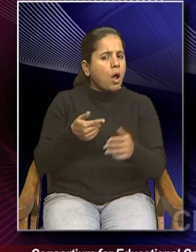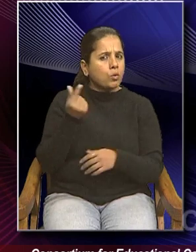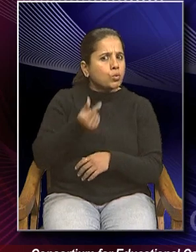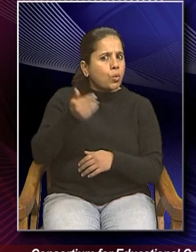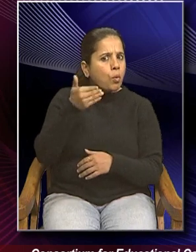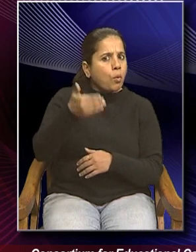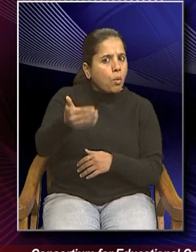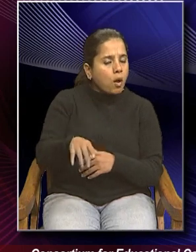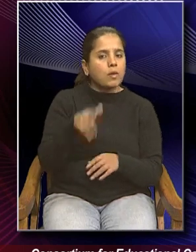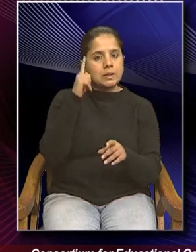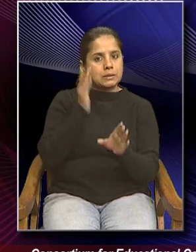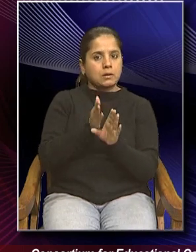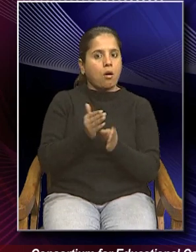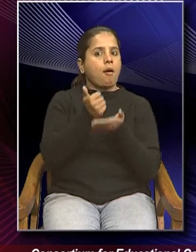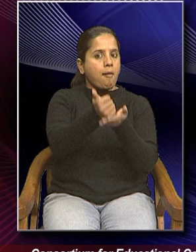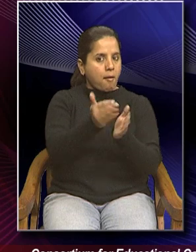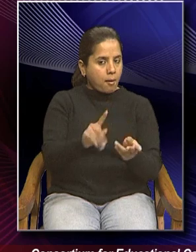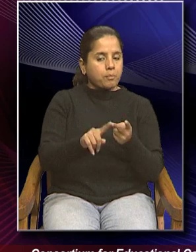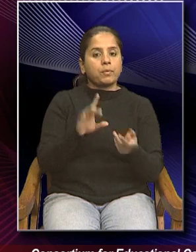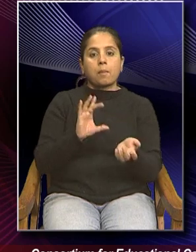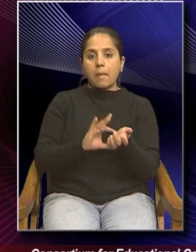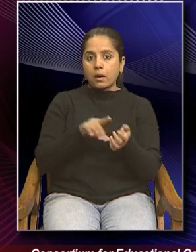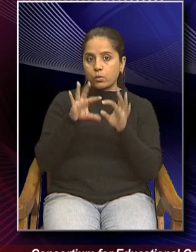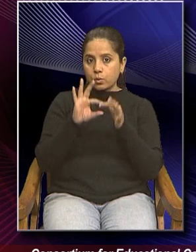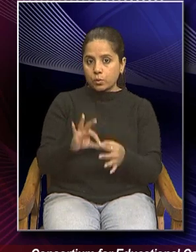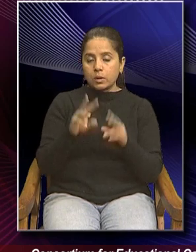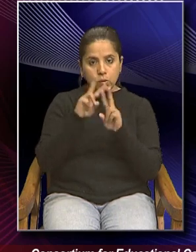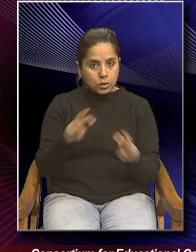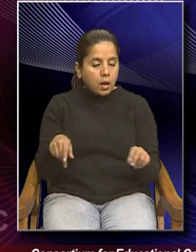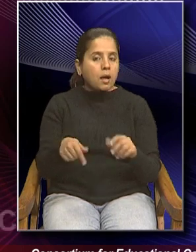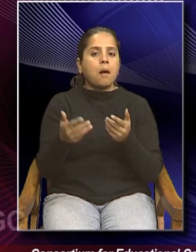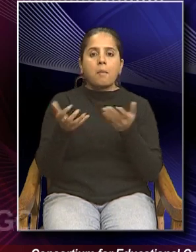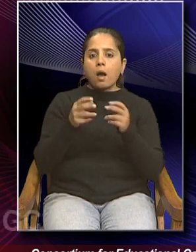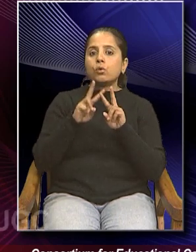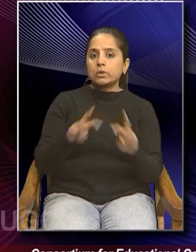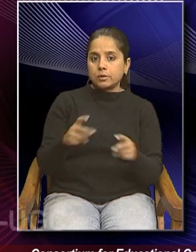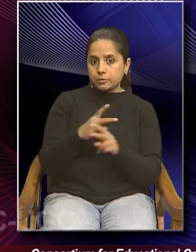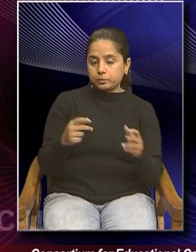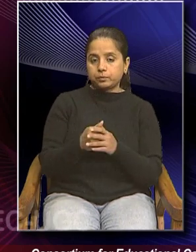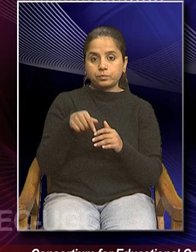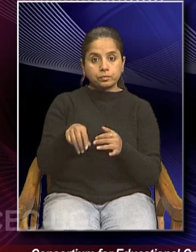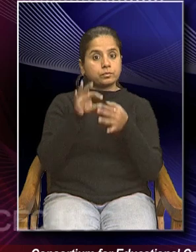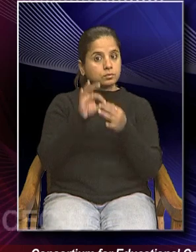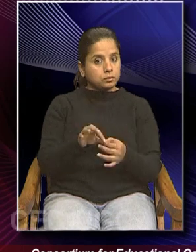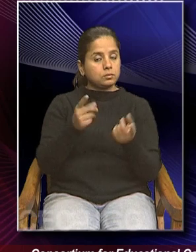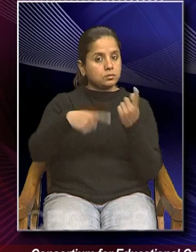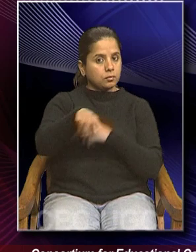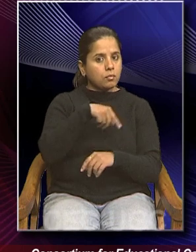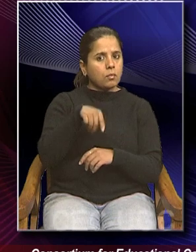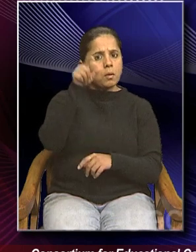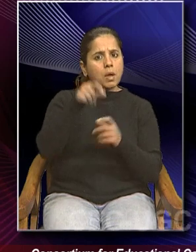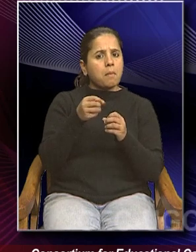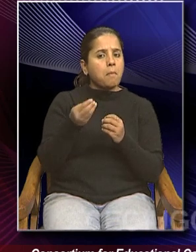in health psychology, medically related research, and market research. In these fields, funders